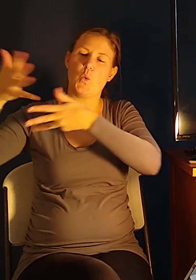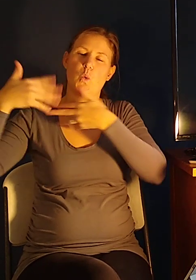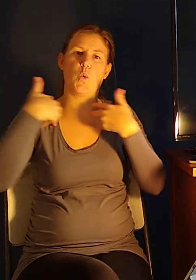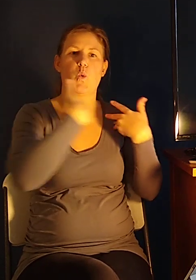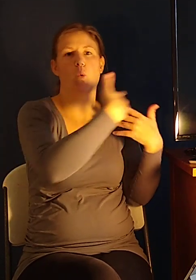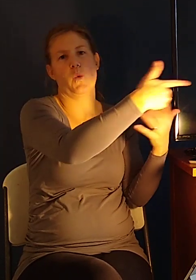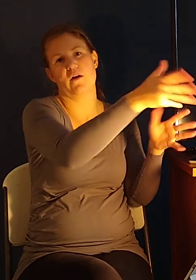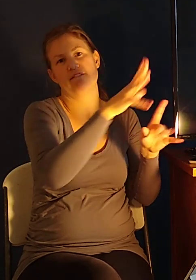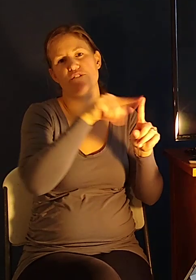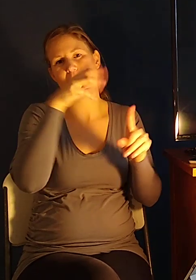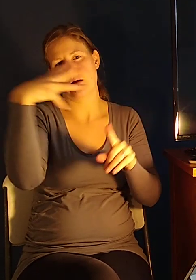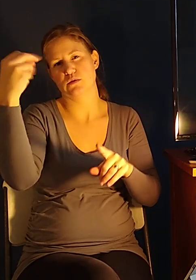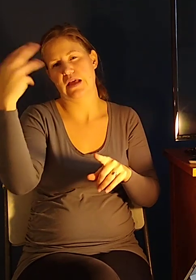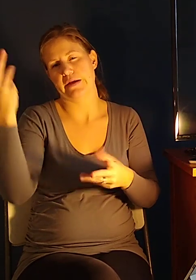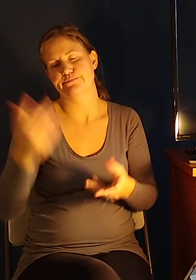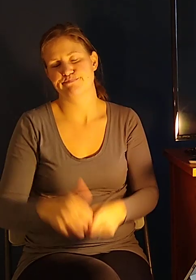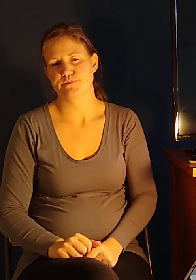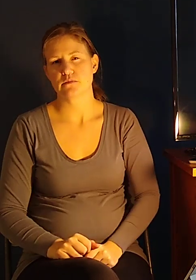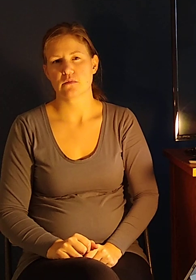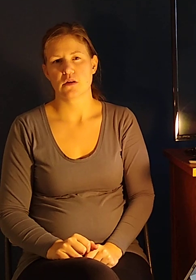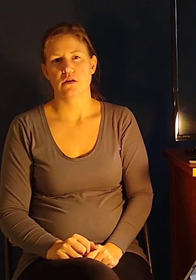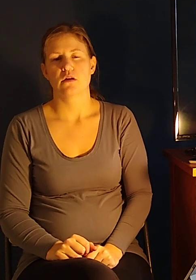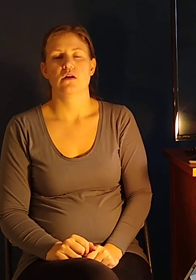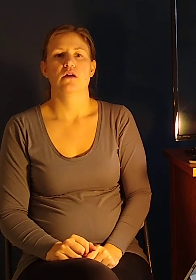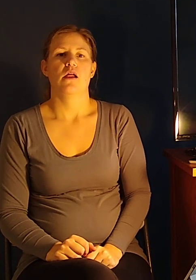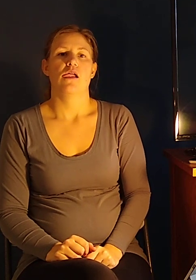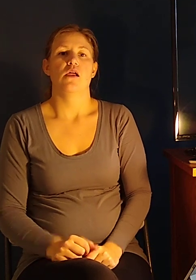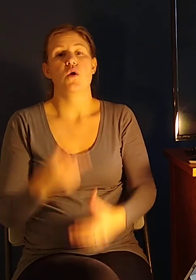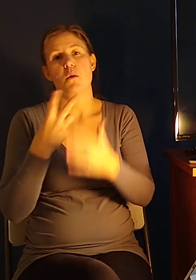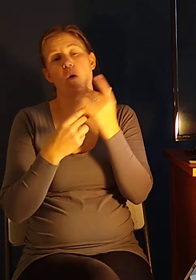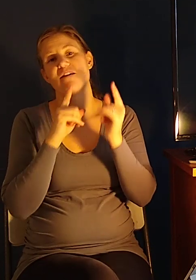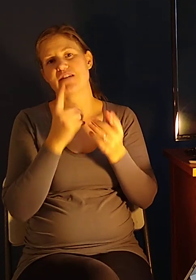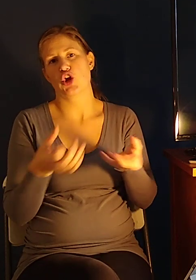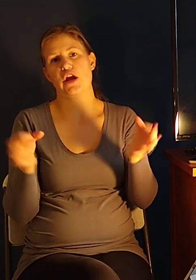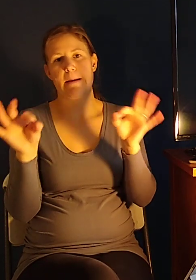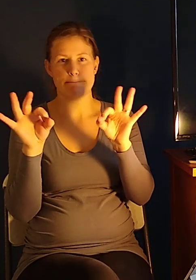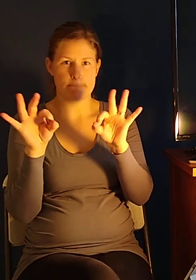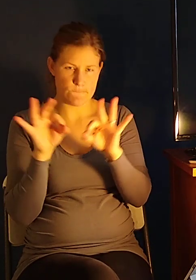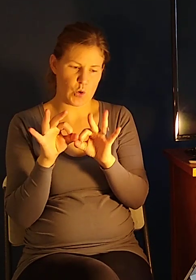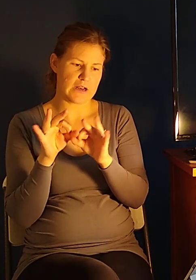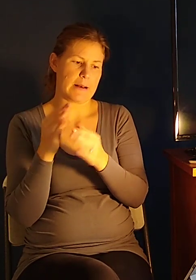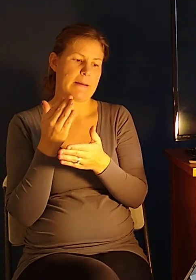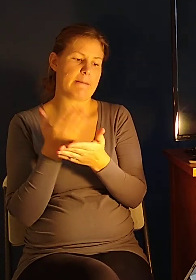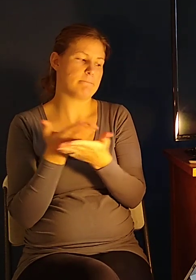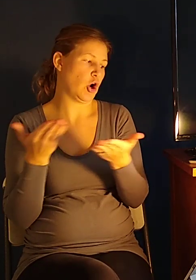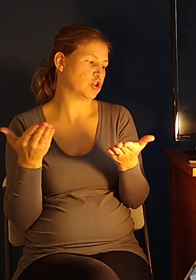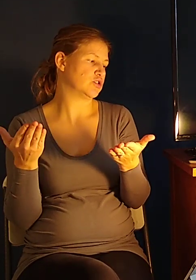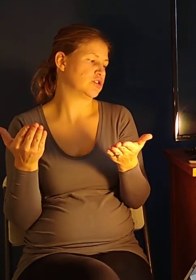from outside. So both very important innovative elements that add